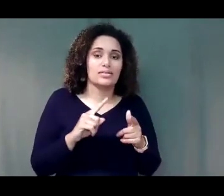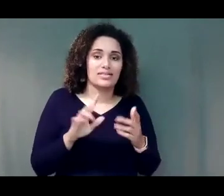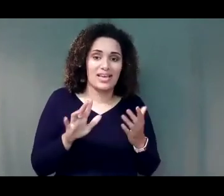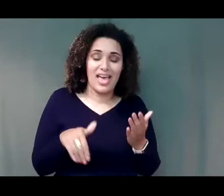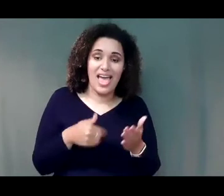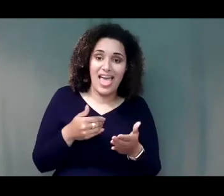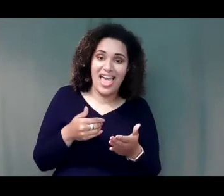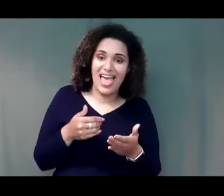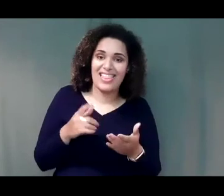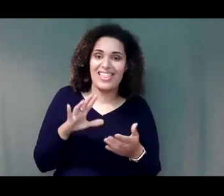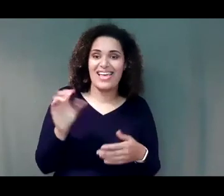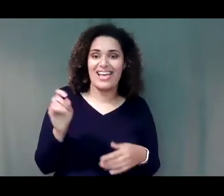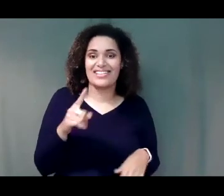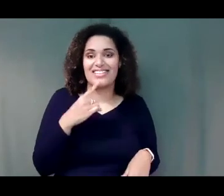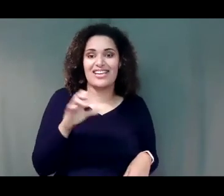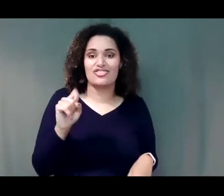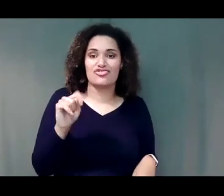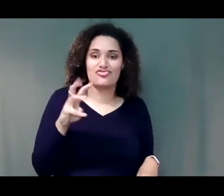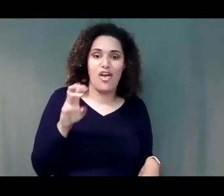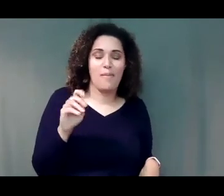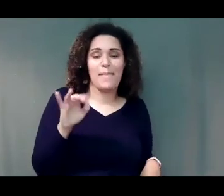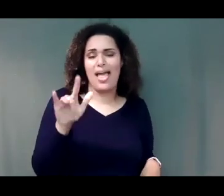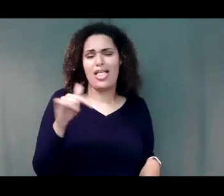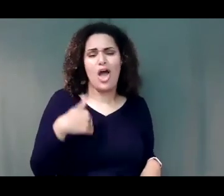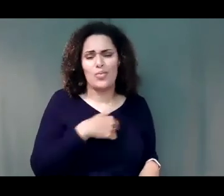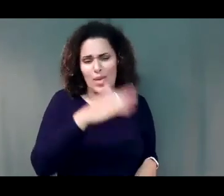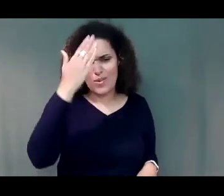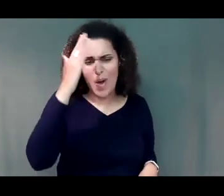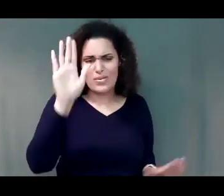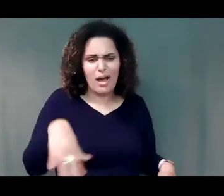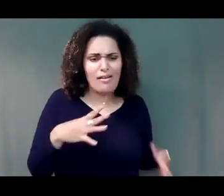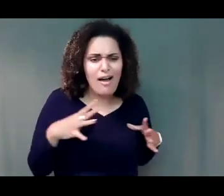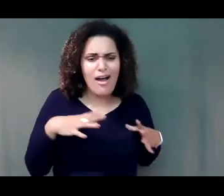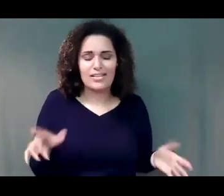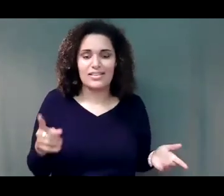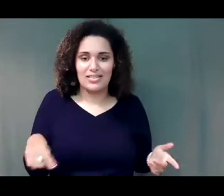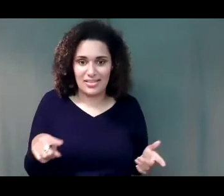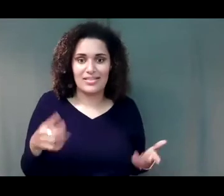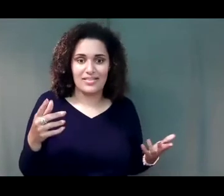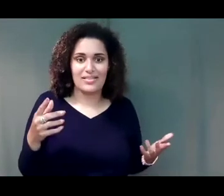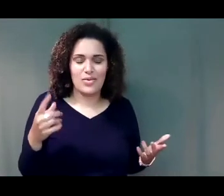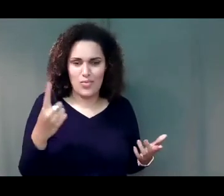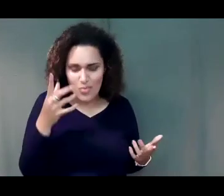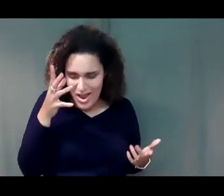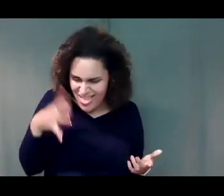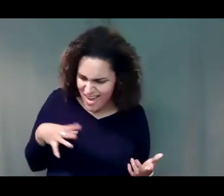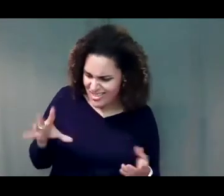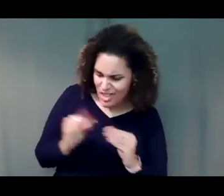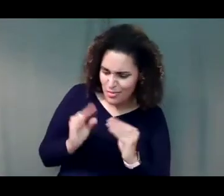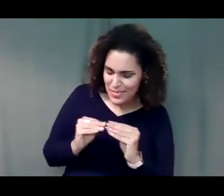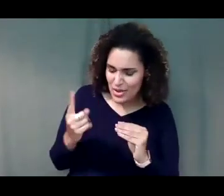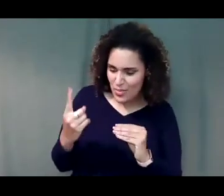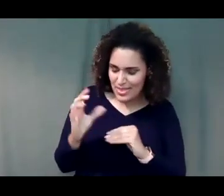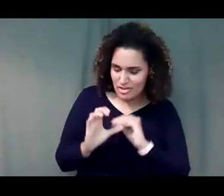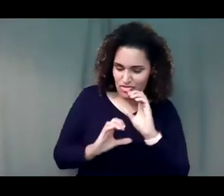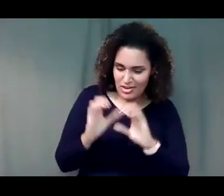straw bale. And they said, oh, straw bale, we know all about that. Well, in the building, I remember one of the guys in our meeting who was one of the